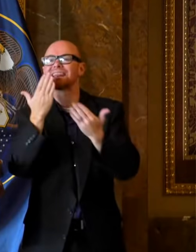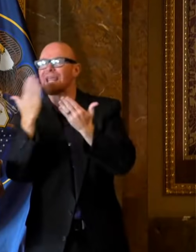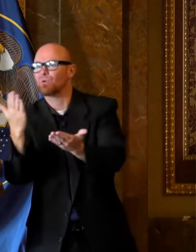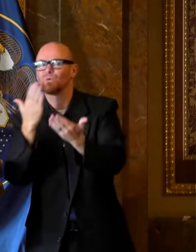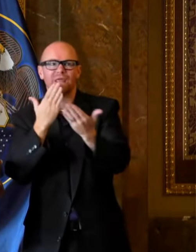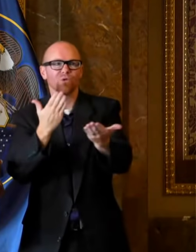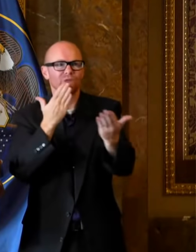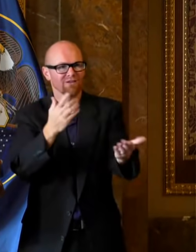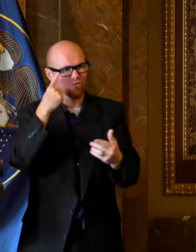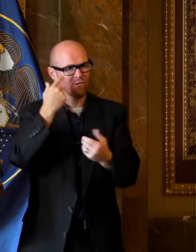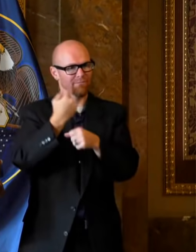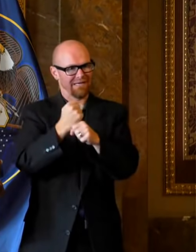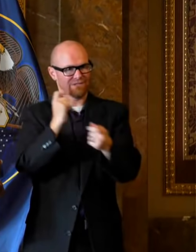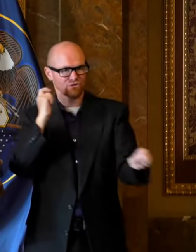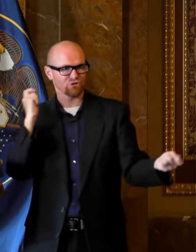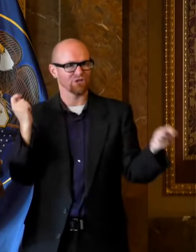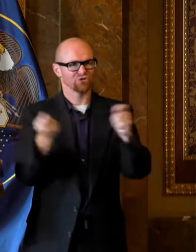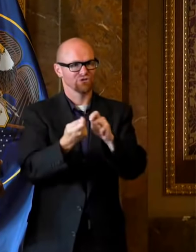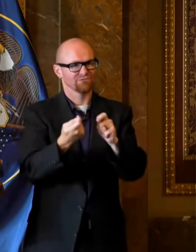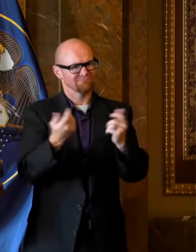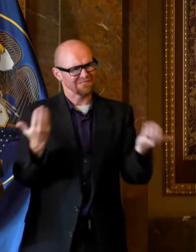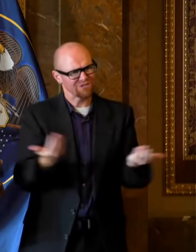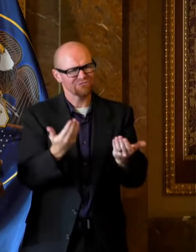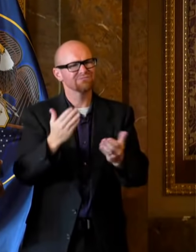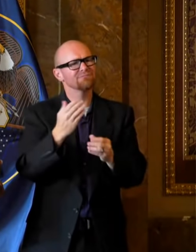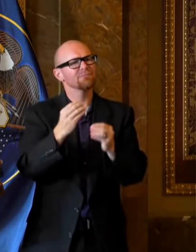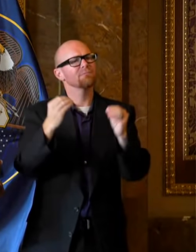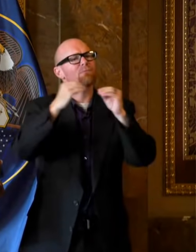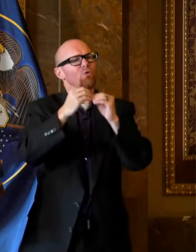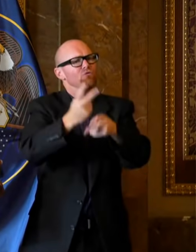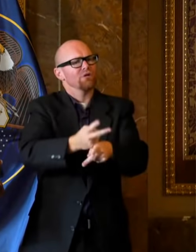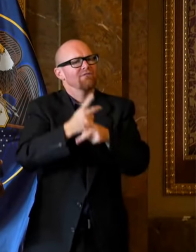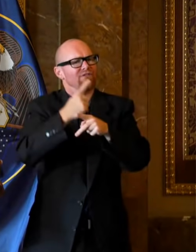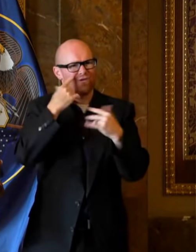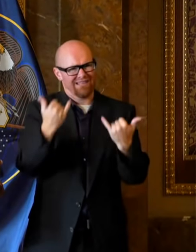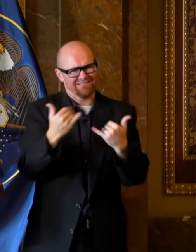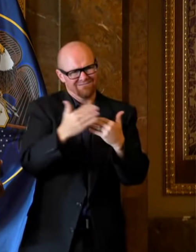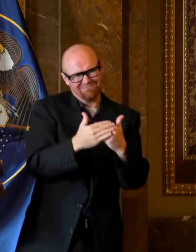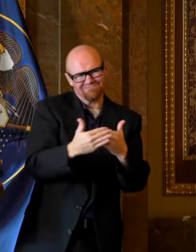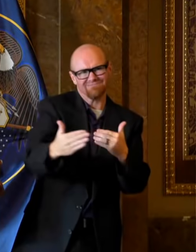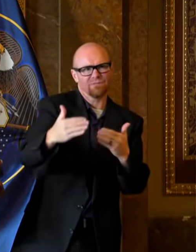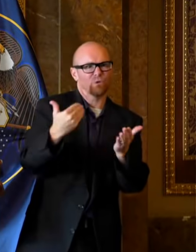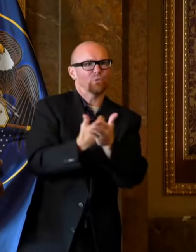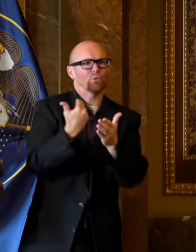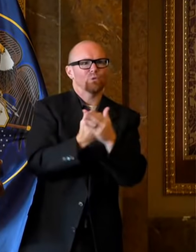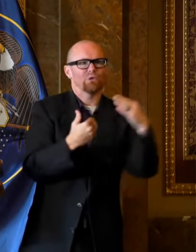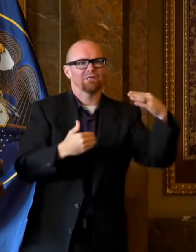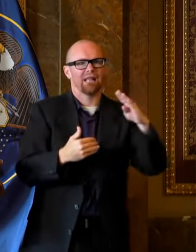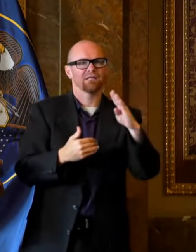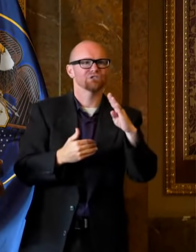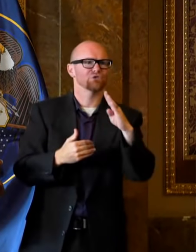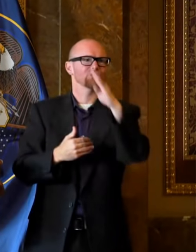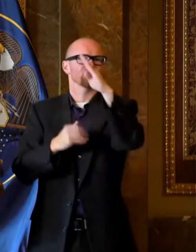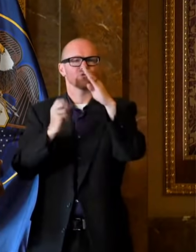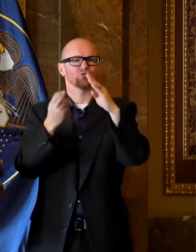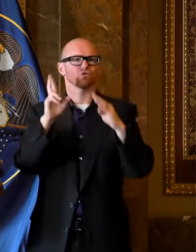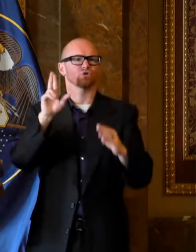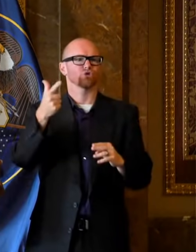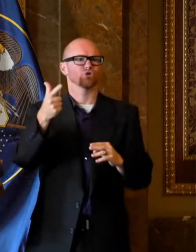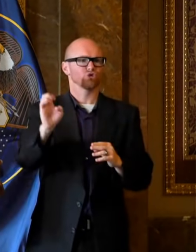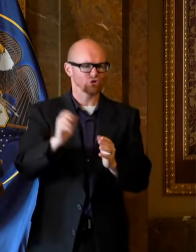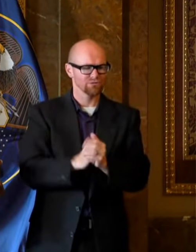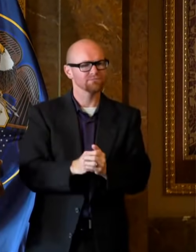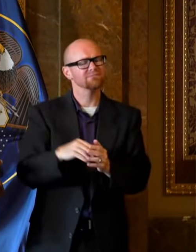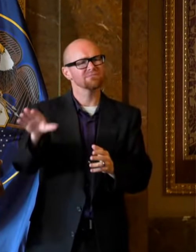up, to make changes, to be more careful through this surge that we're having right now. And let's